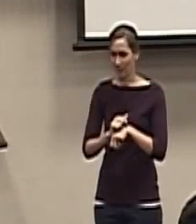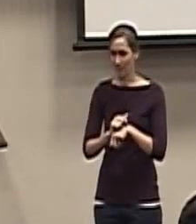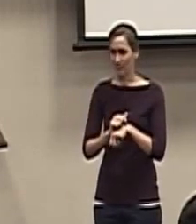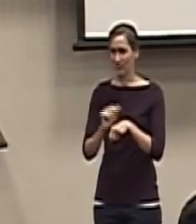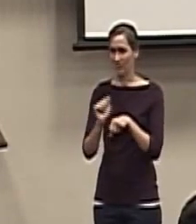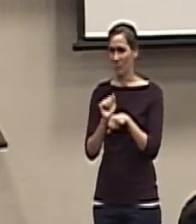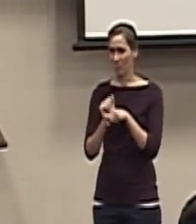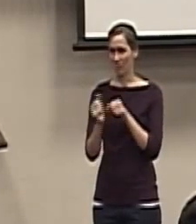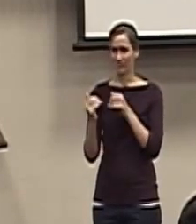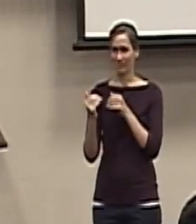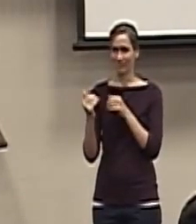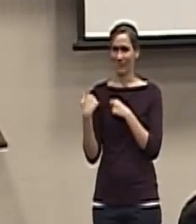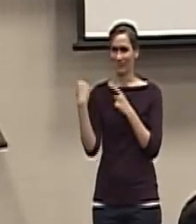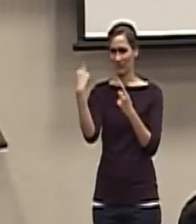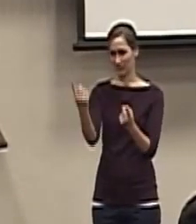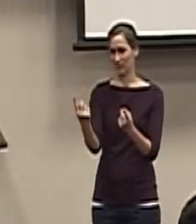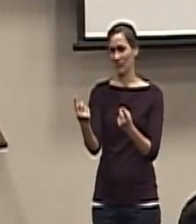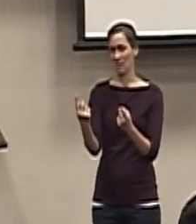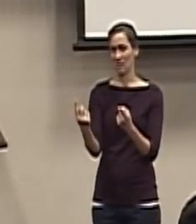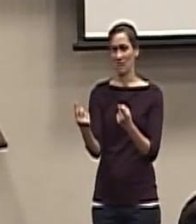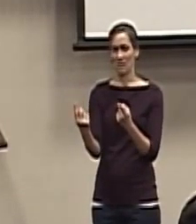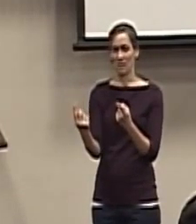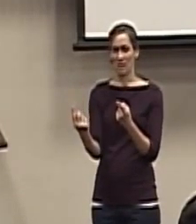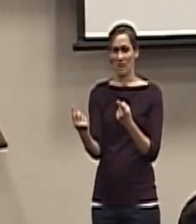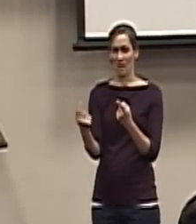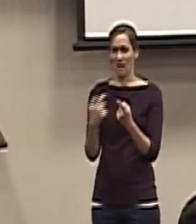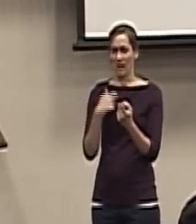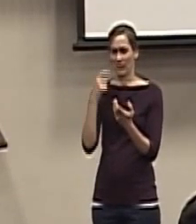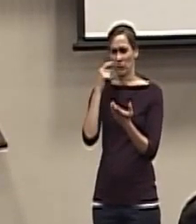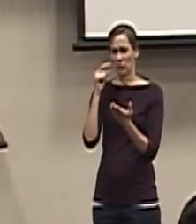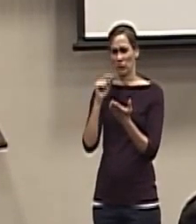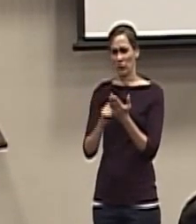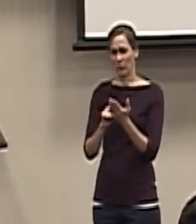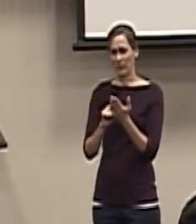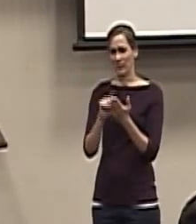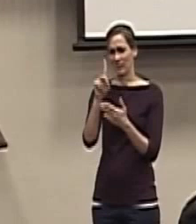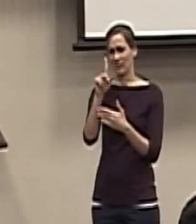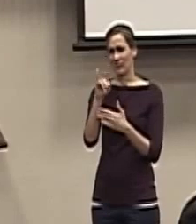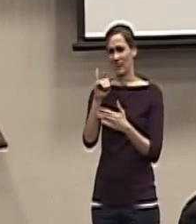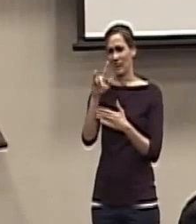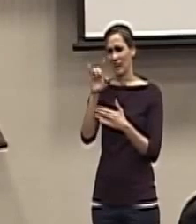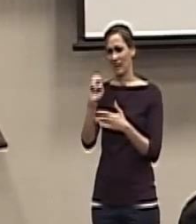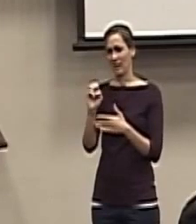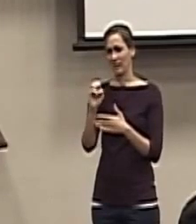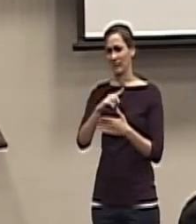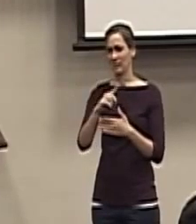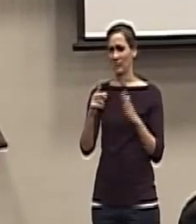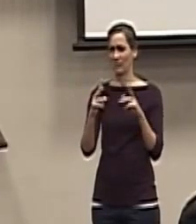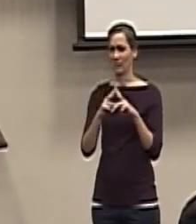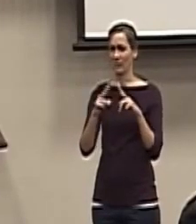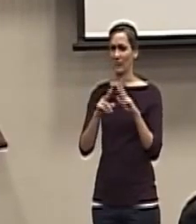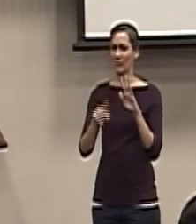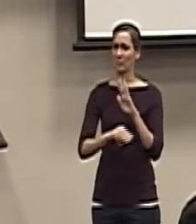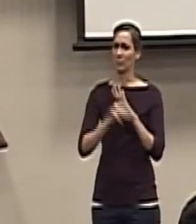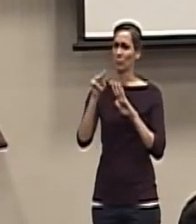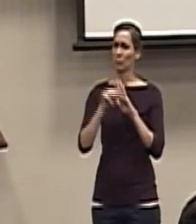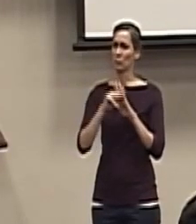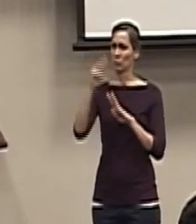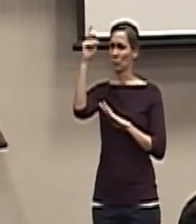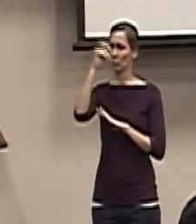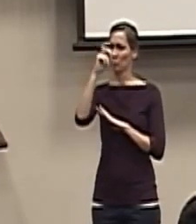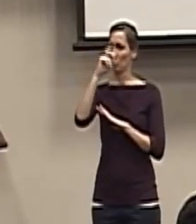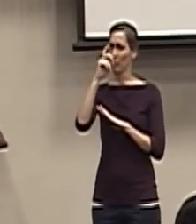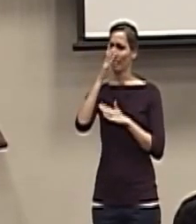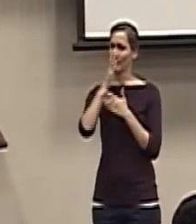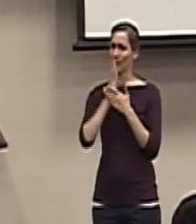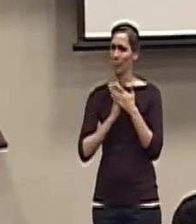ever since. I've noticed in Kyle a great deal of maturity and wisdom and humility. He's a